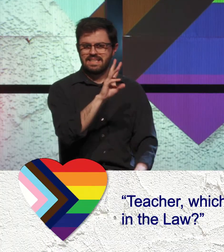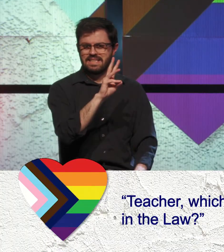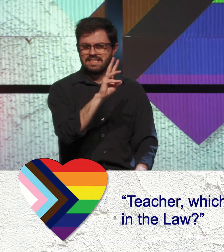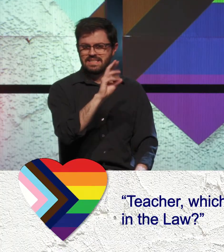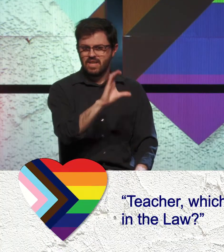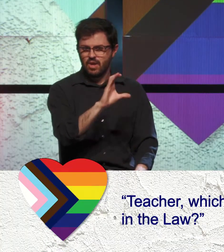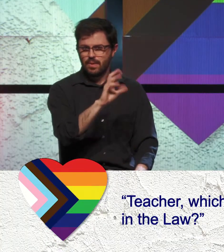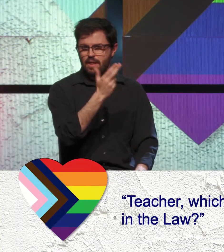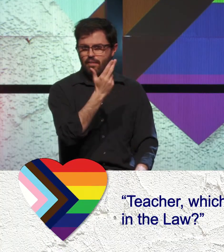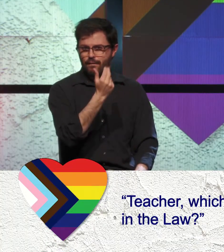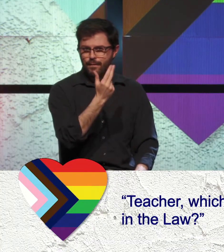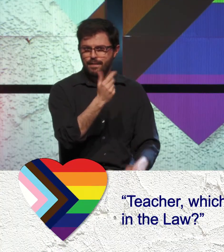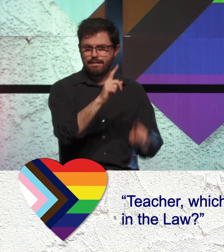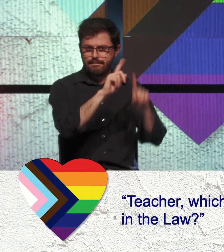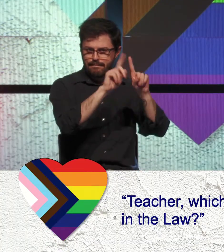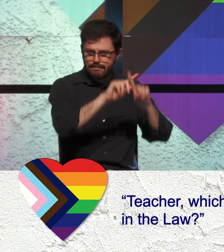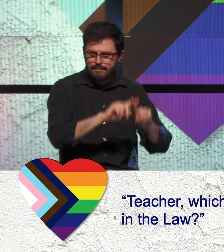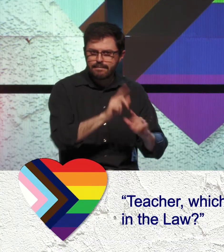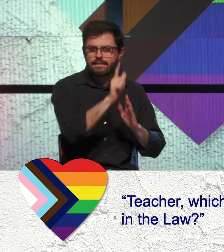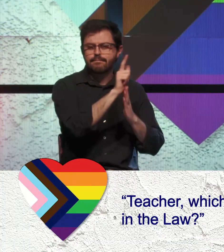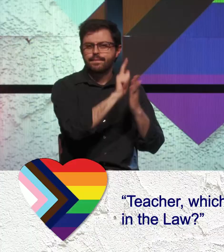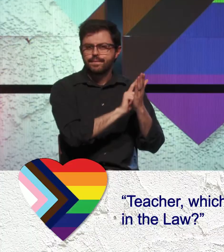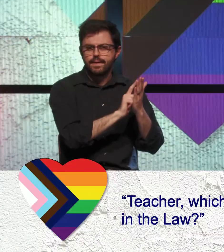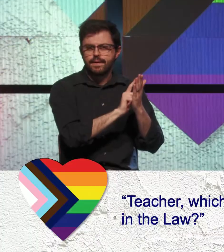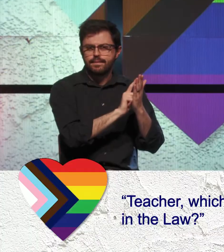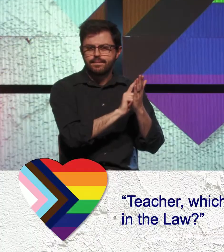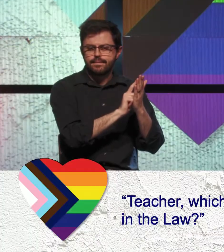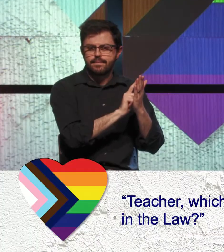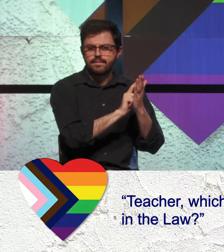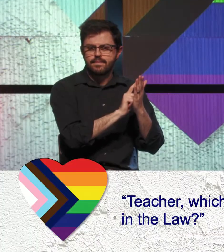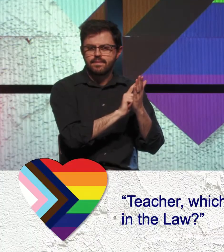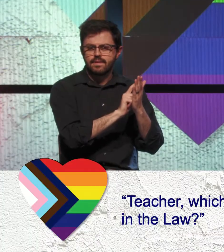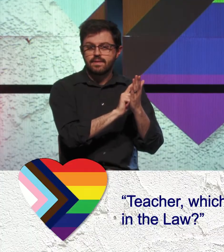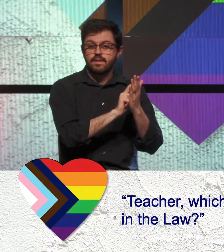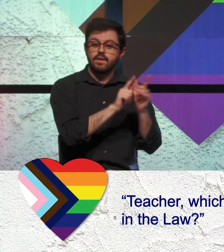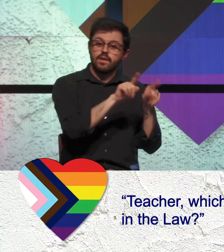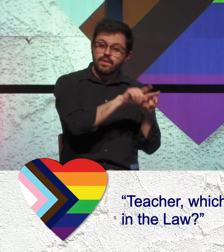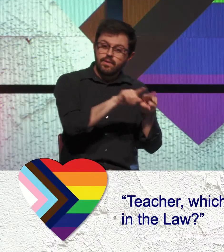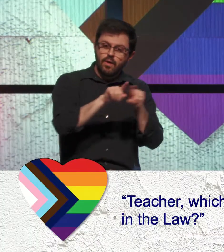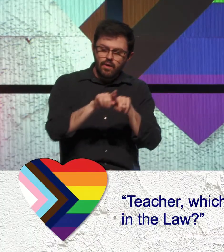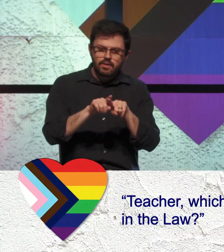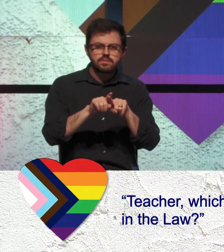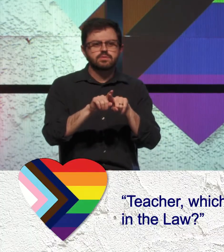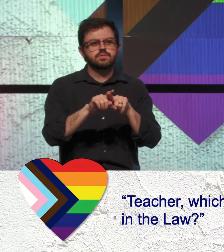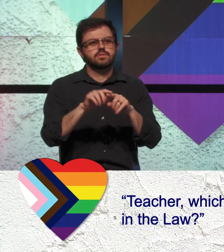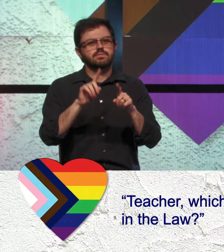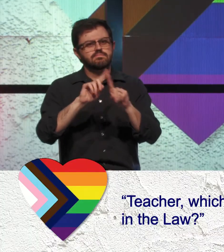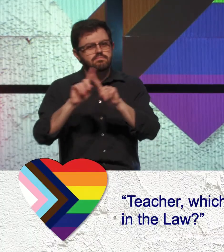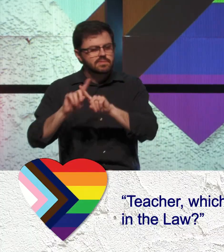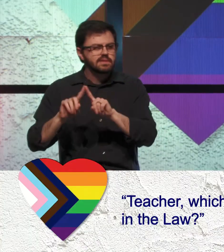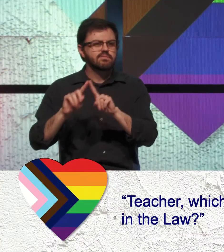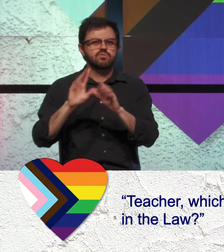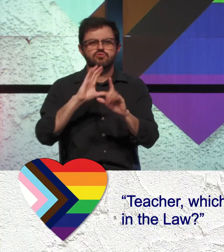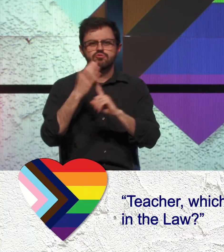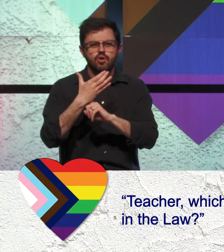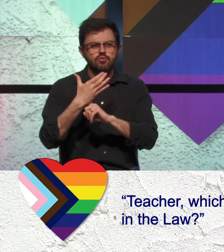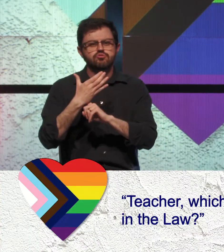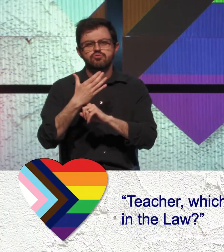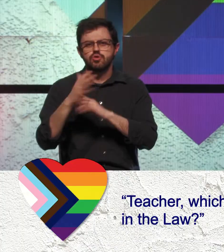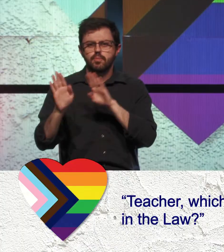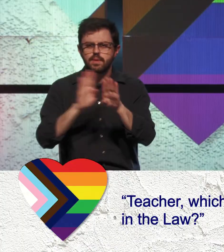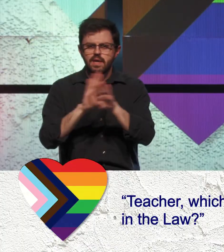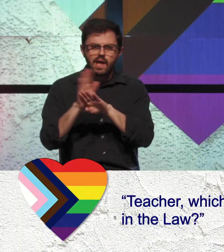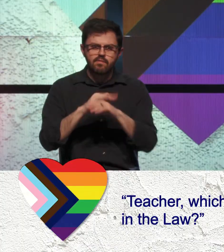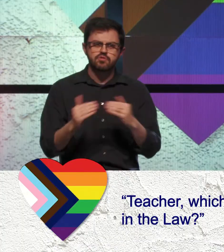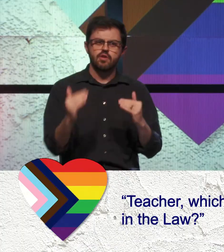the Hebrew scriptures. Forget about the cultural norms that were then put on by, say, the Pharisees and the Sadducees and the scribes. But we can pull